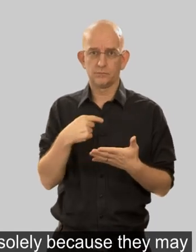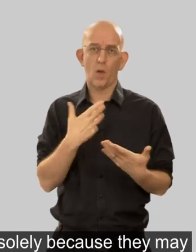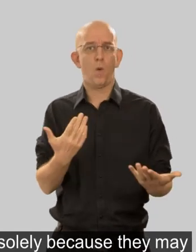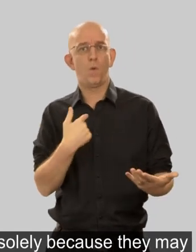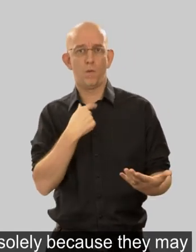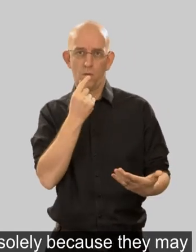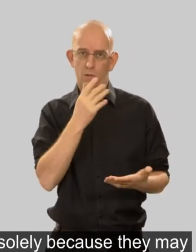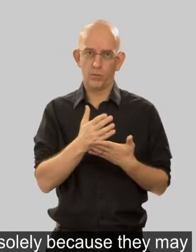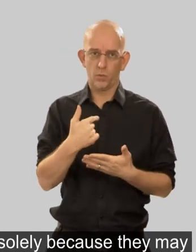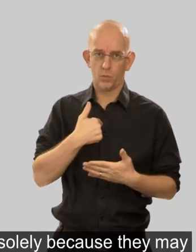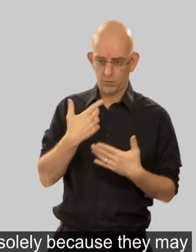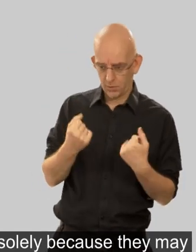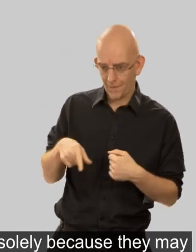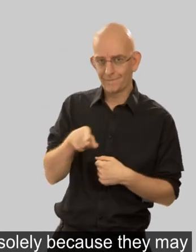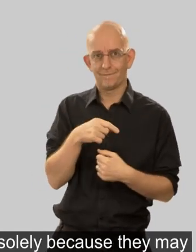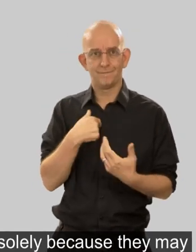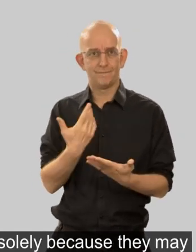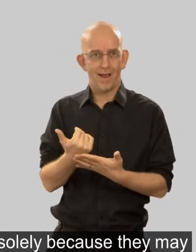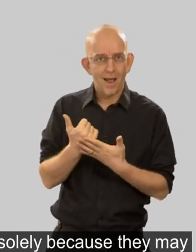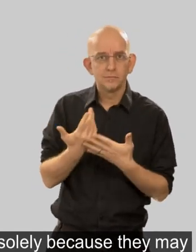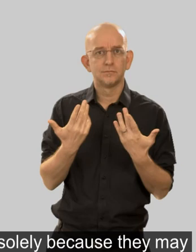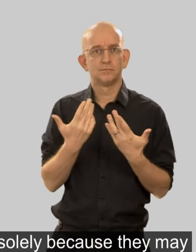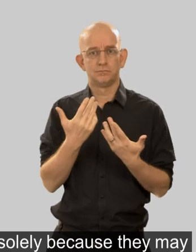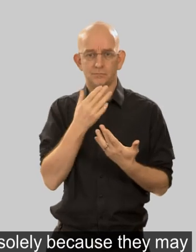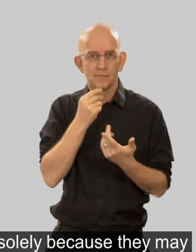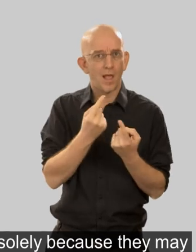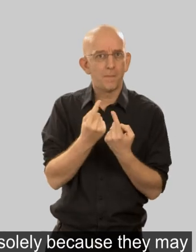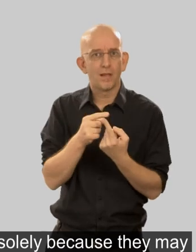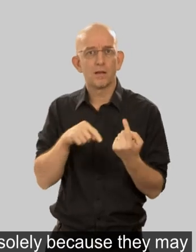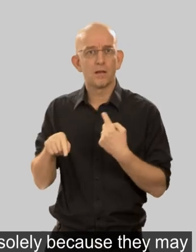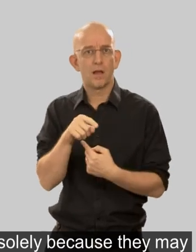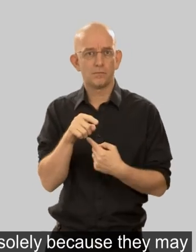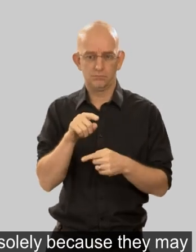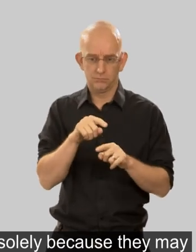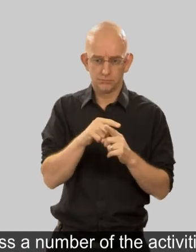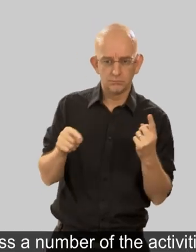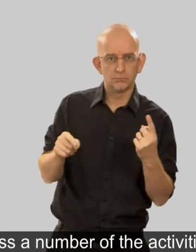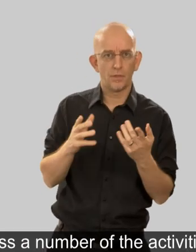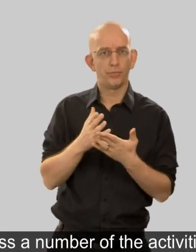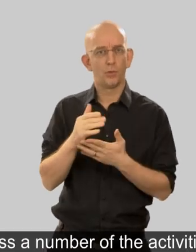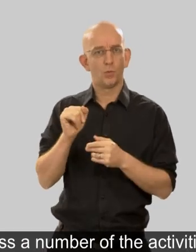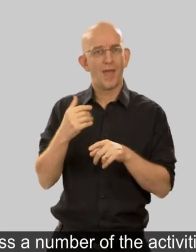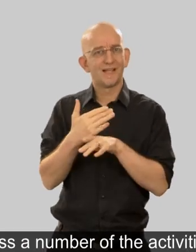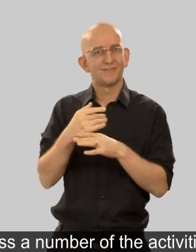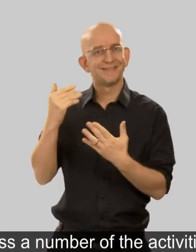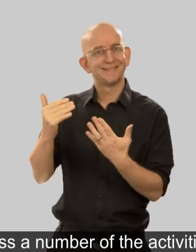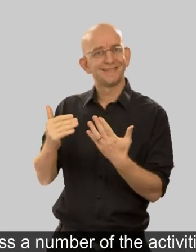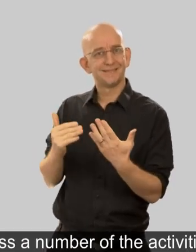solely because they may benefit from aids and appliances across a number of the